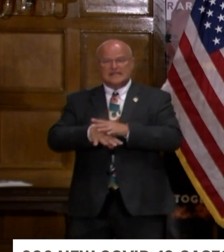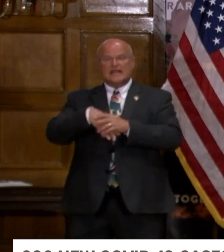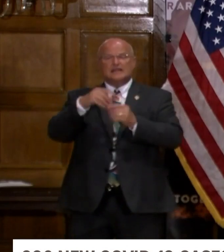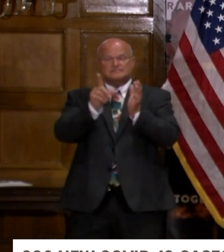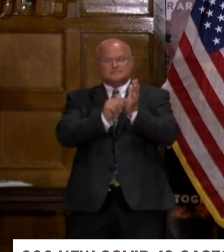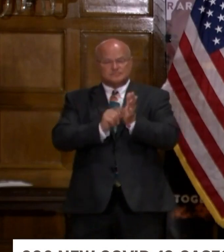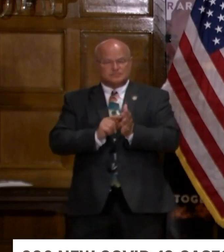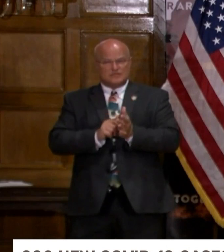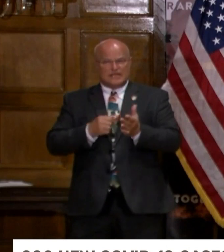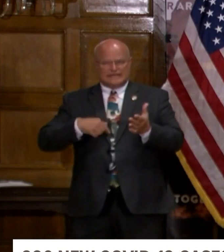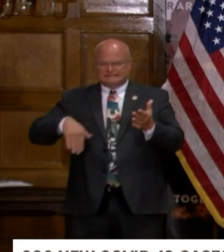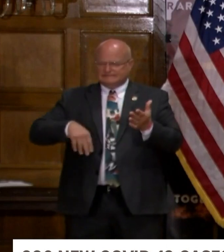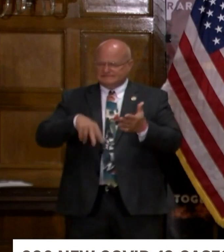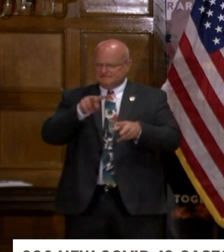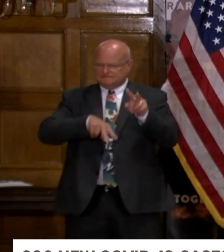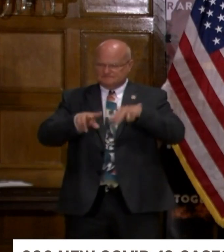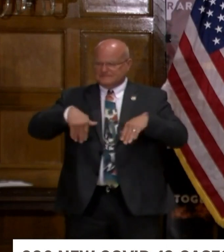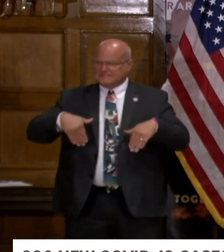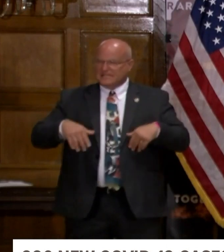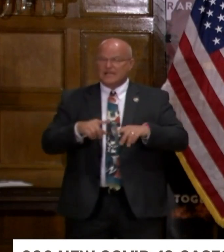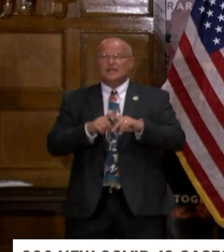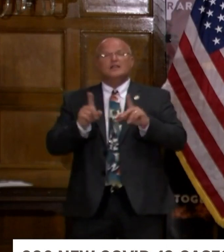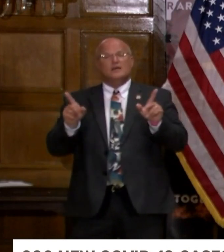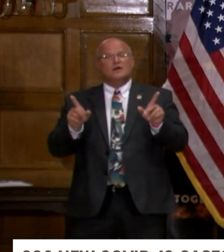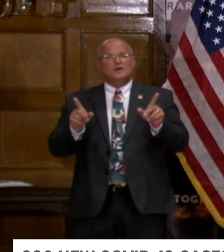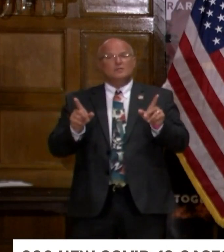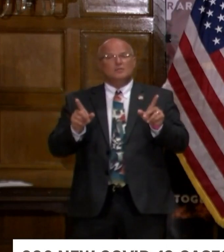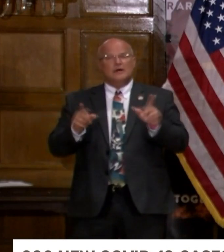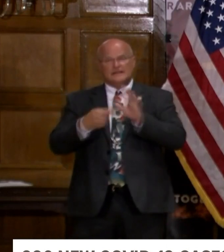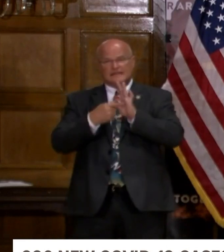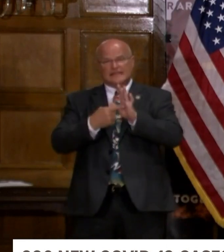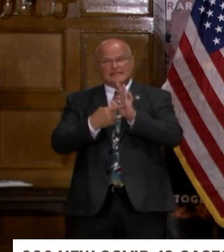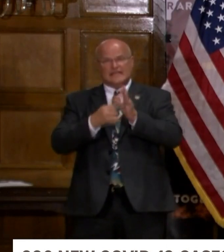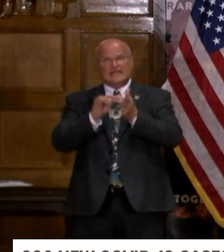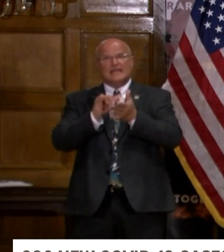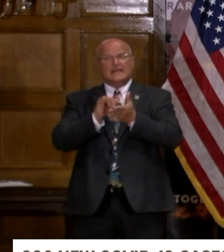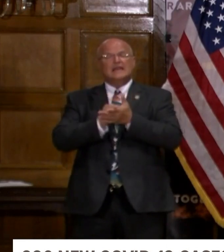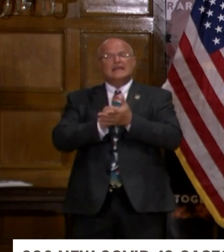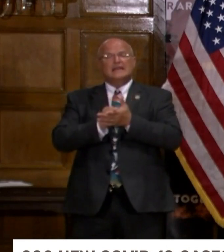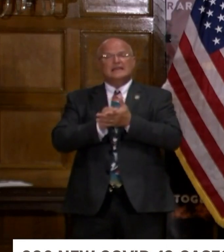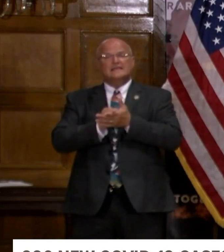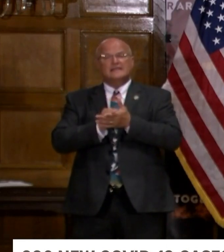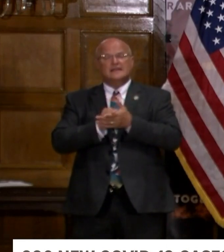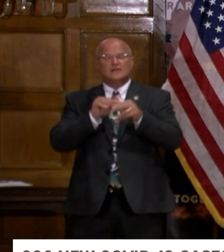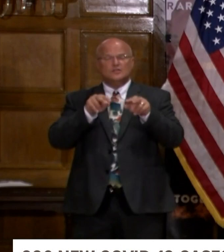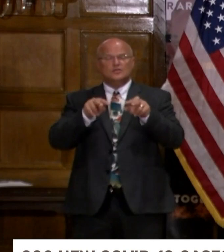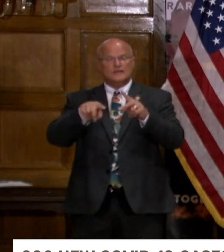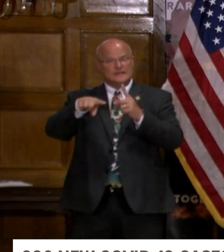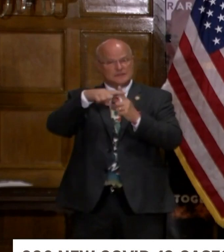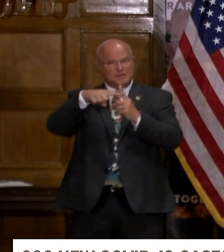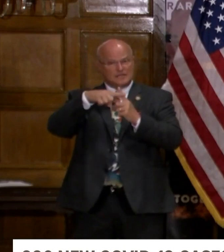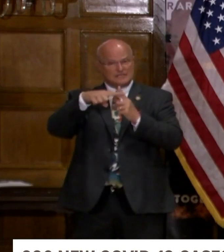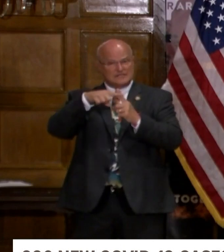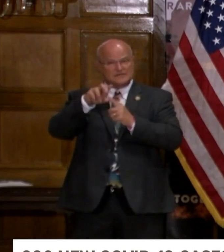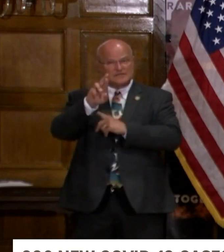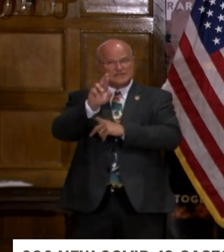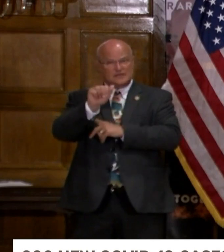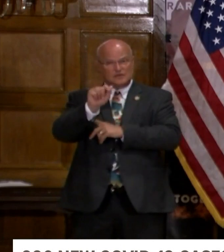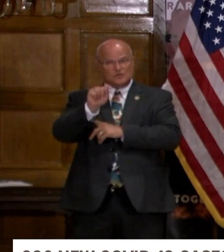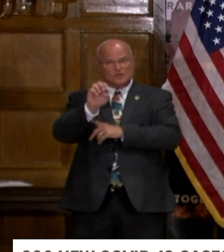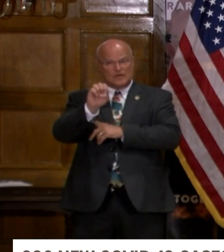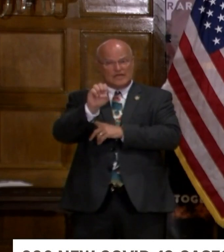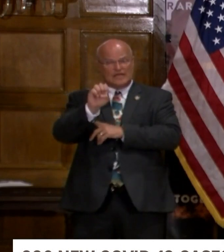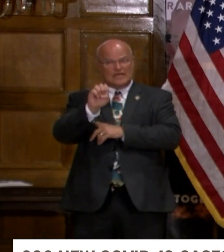haven't studied them thoroughly yet, but they indicate that they look at the positivity rate